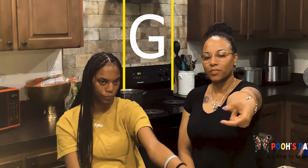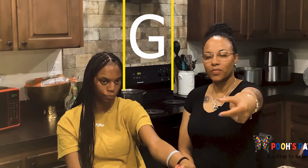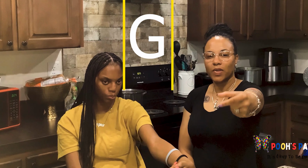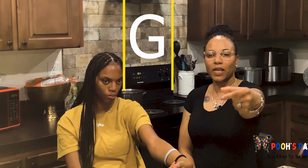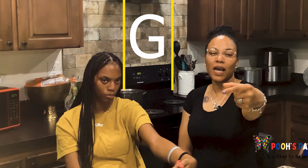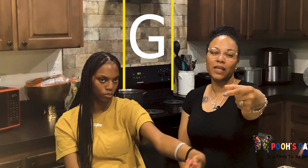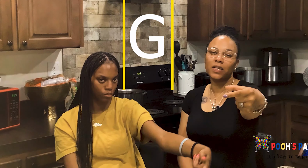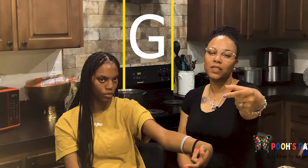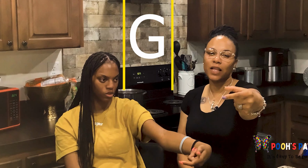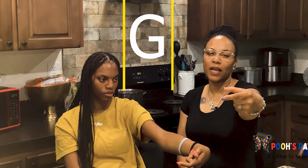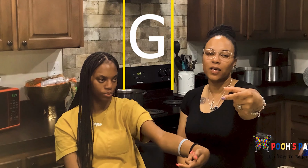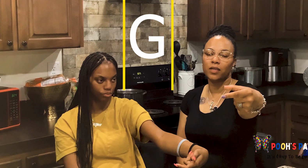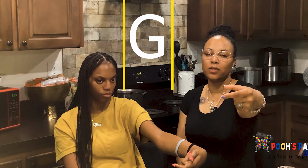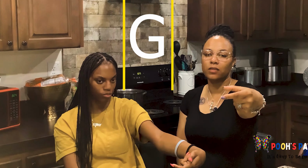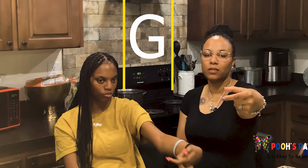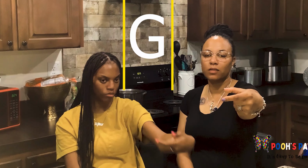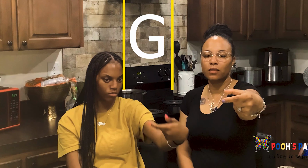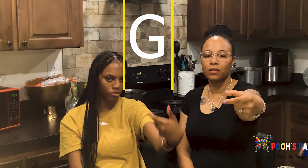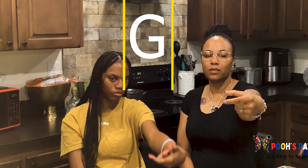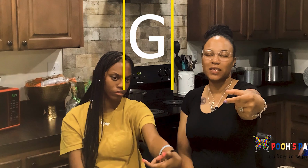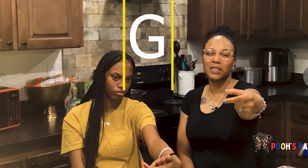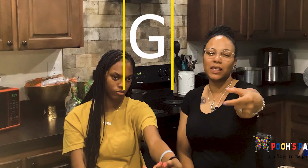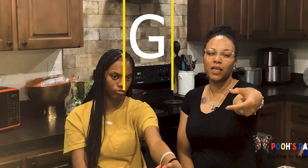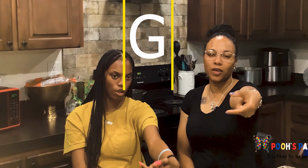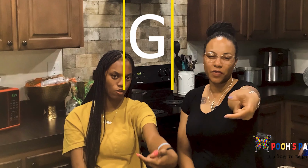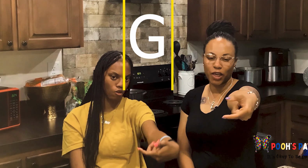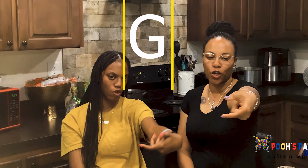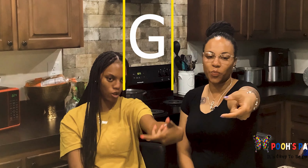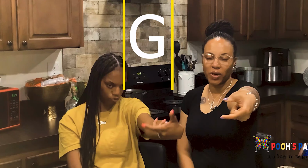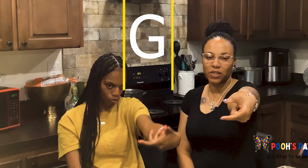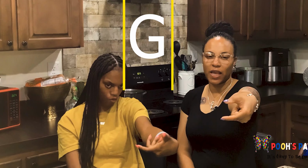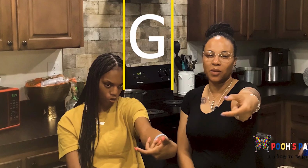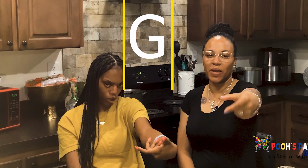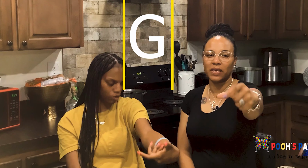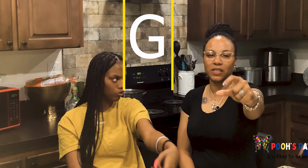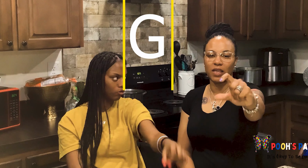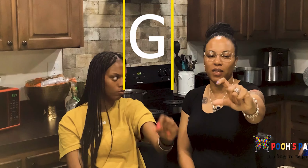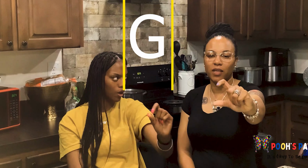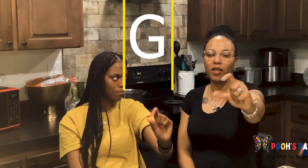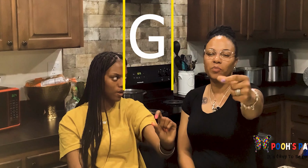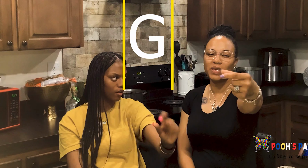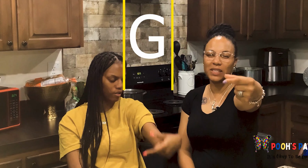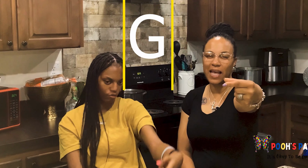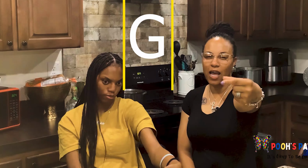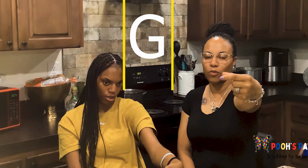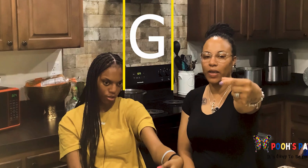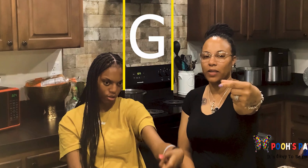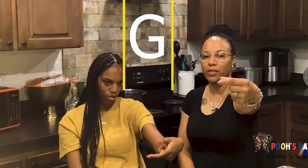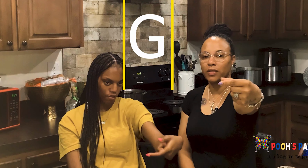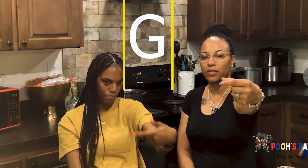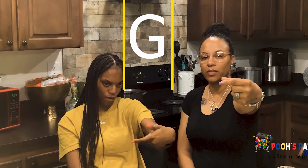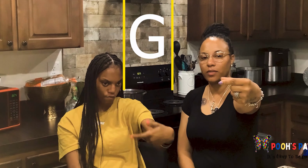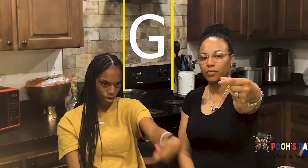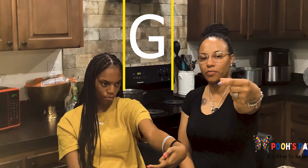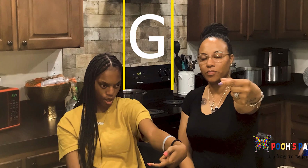It kind of looks like a C if a hearing person had to make a C, but it's sideways.